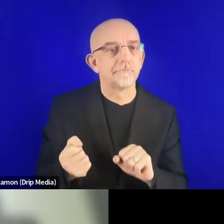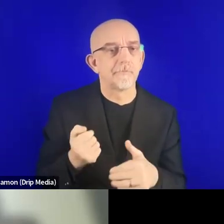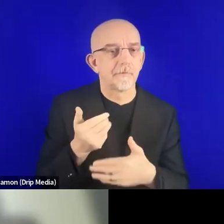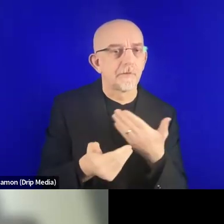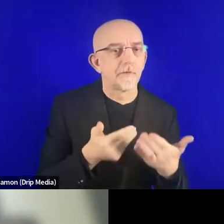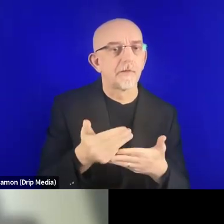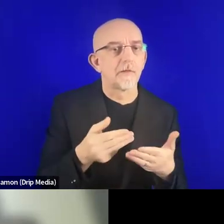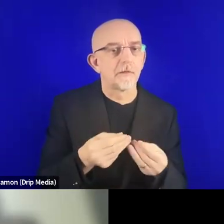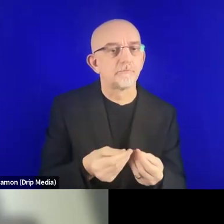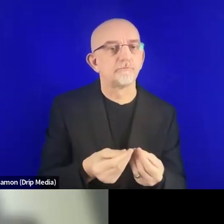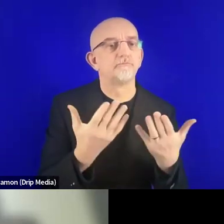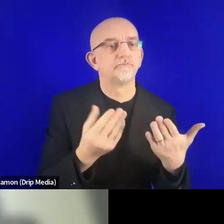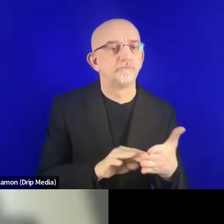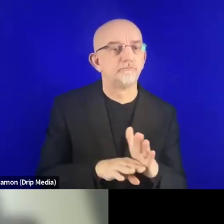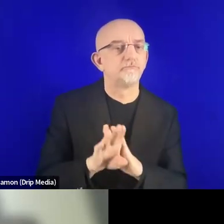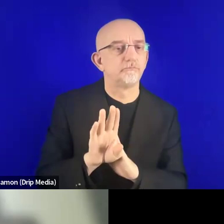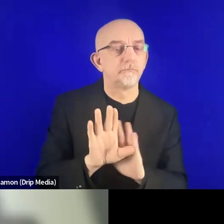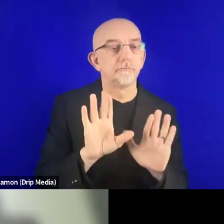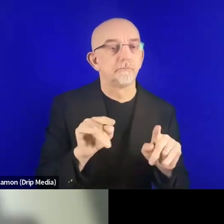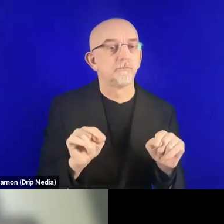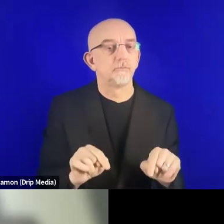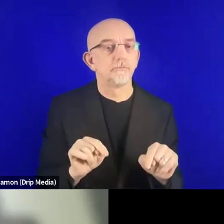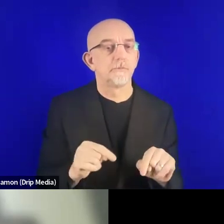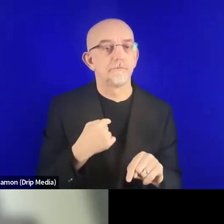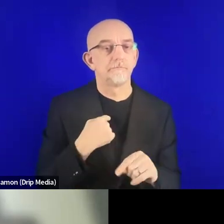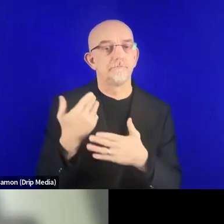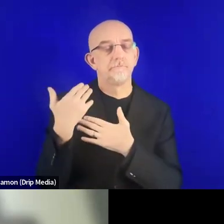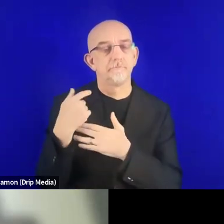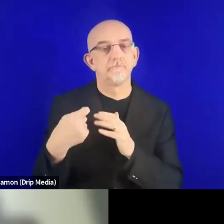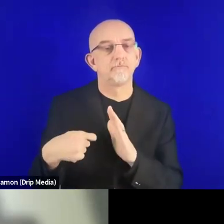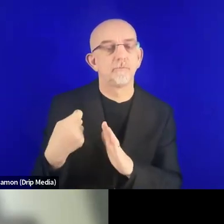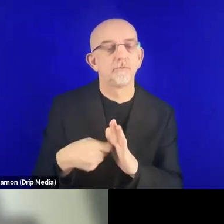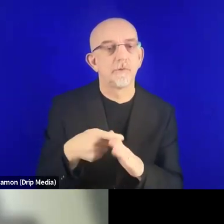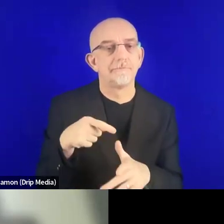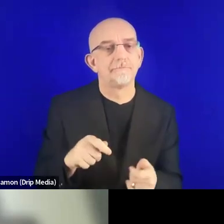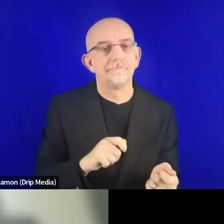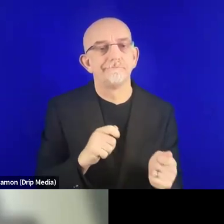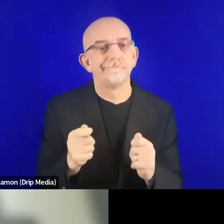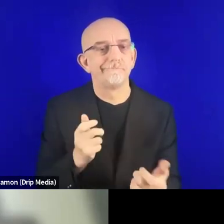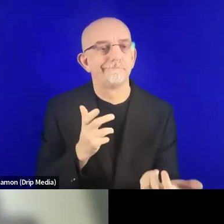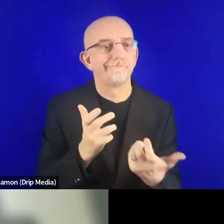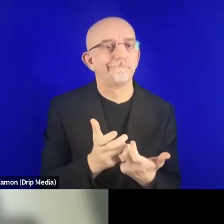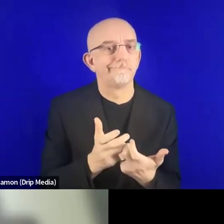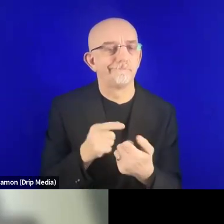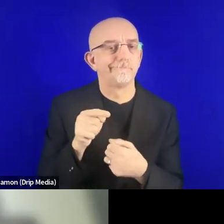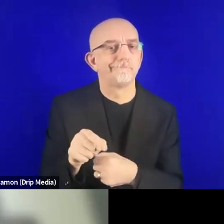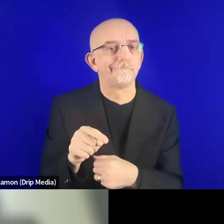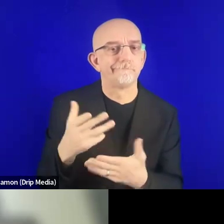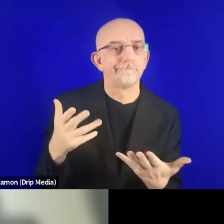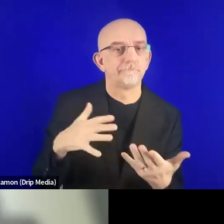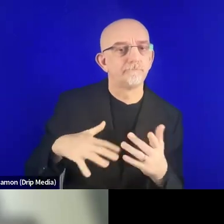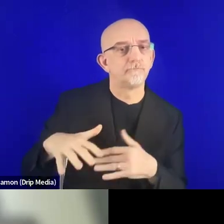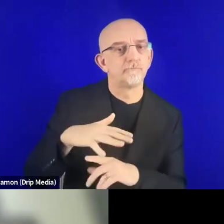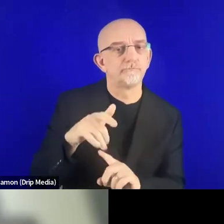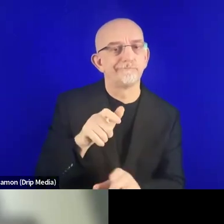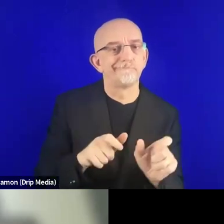plan in the COP that will just now happen. And it will look at 9 sectors, which also